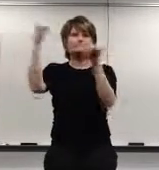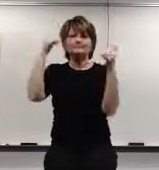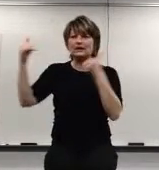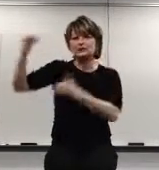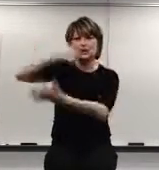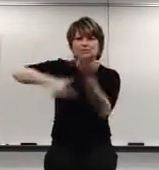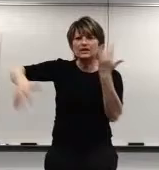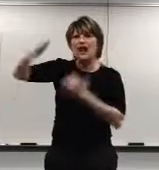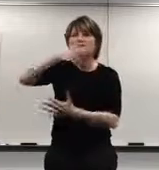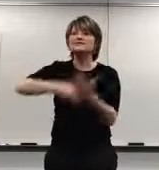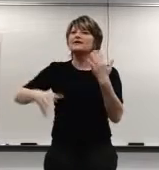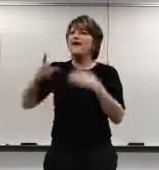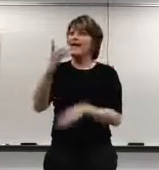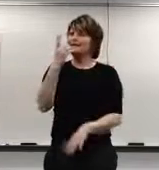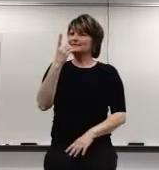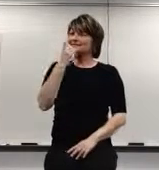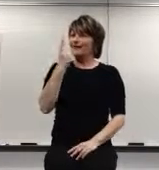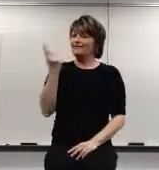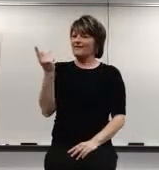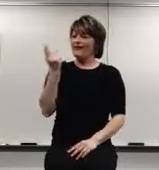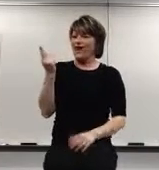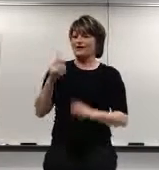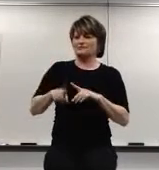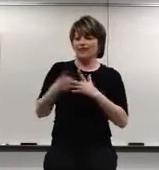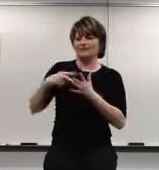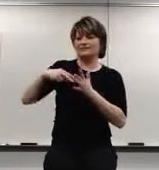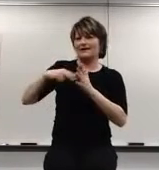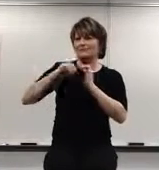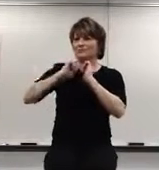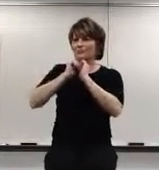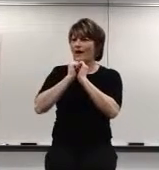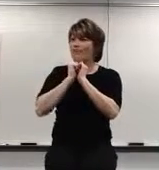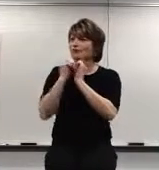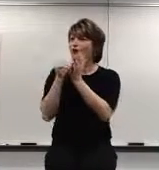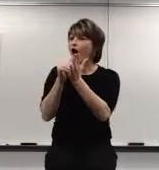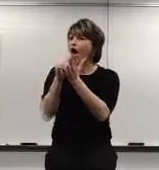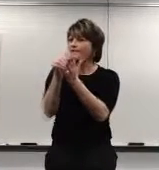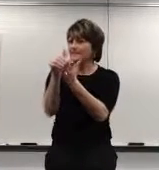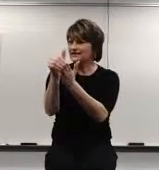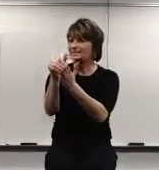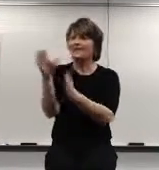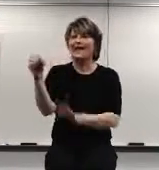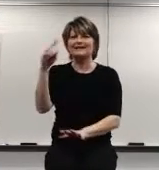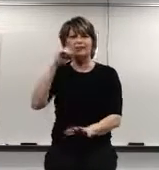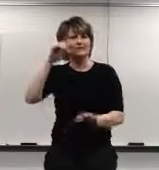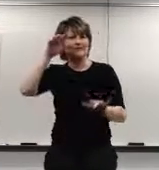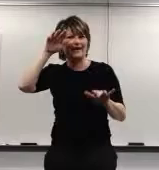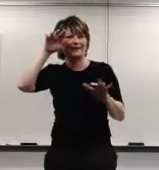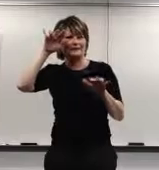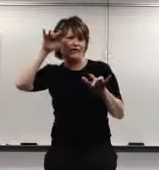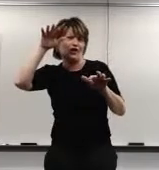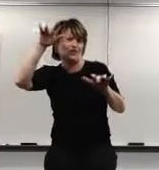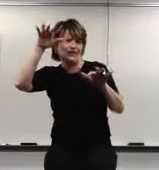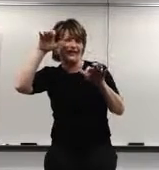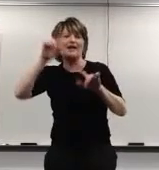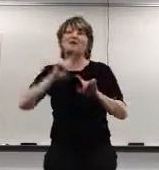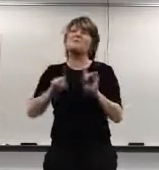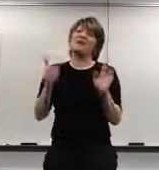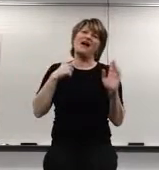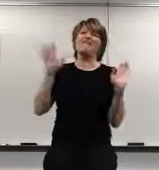and we danced and partied and socialized. And Dave and I started really being